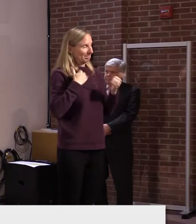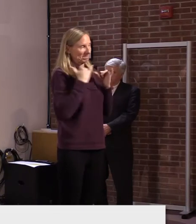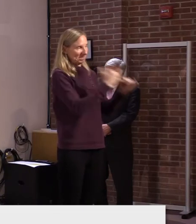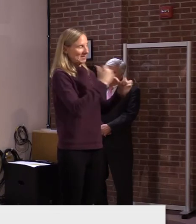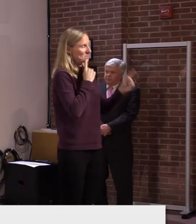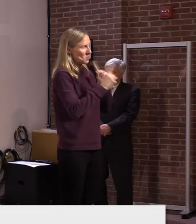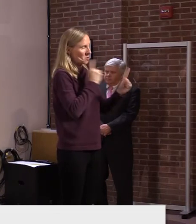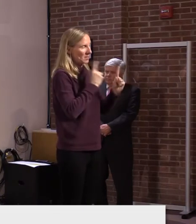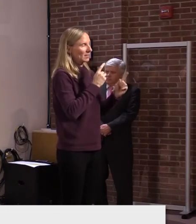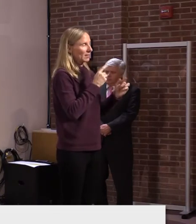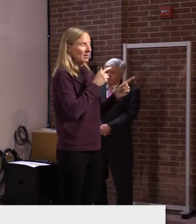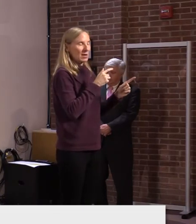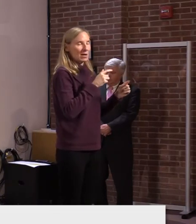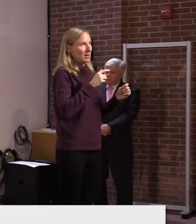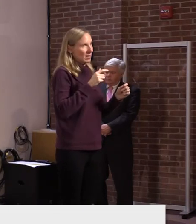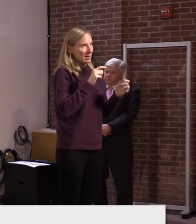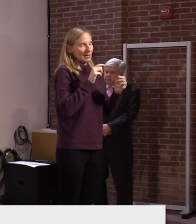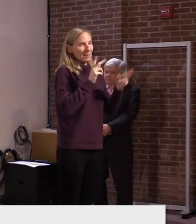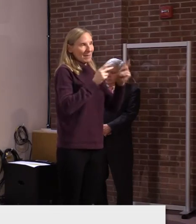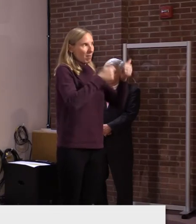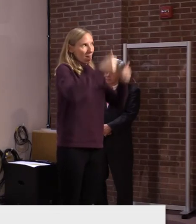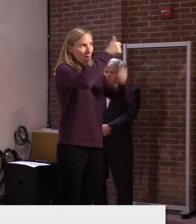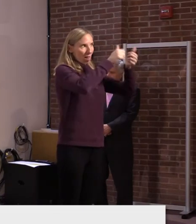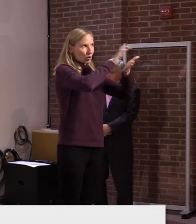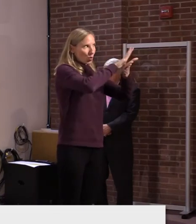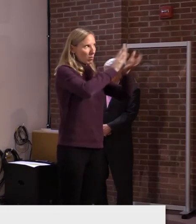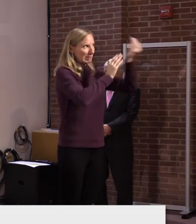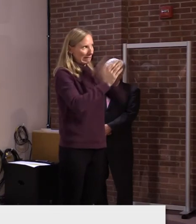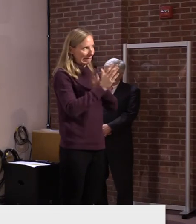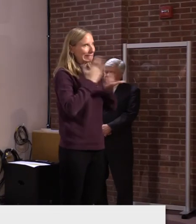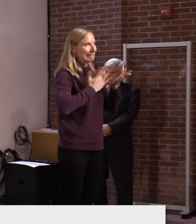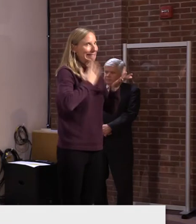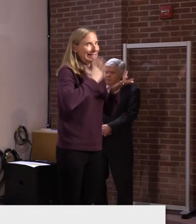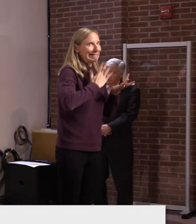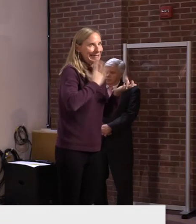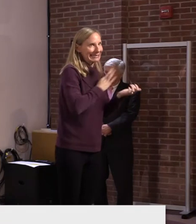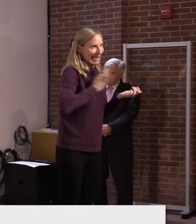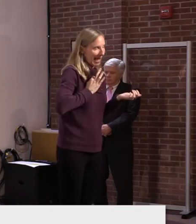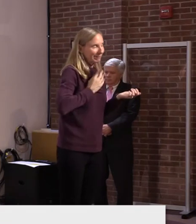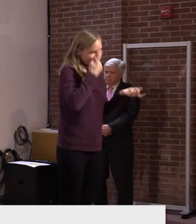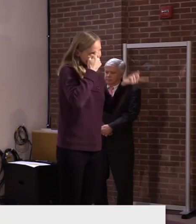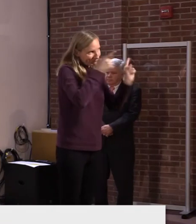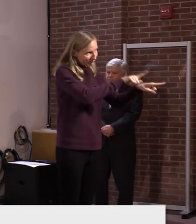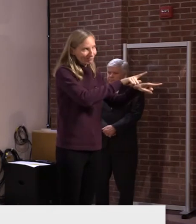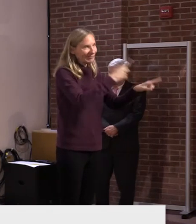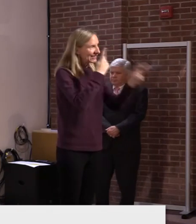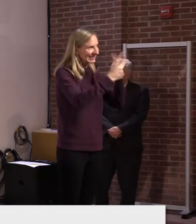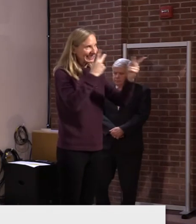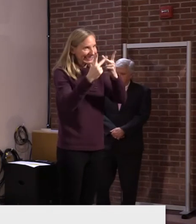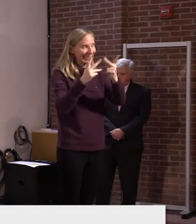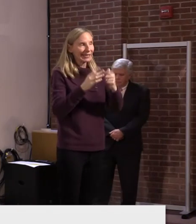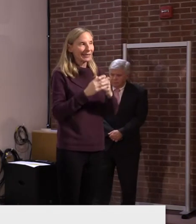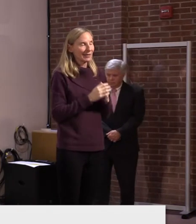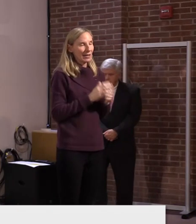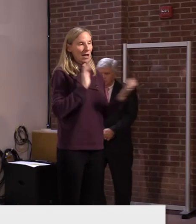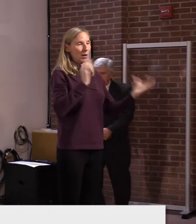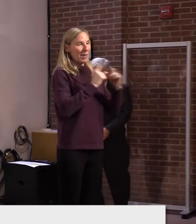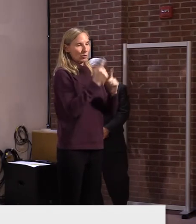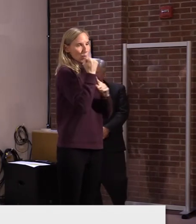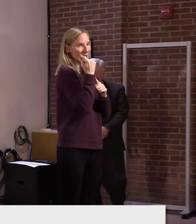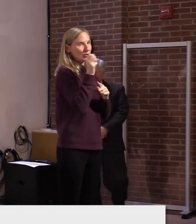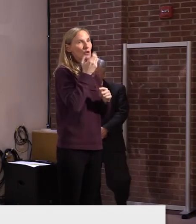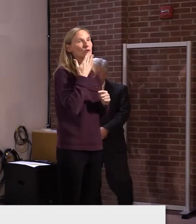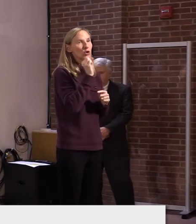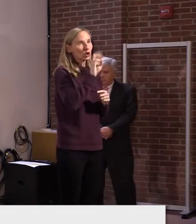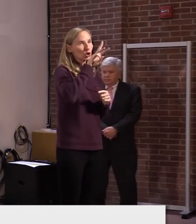they're spread pretty thin. I think, you know, to draw the comparison to last year, I think it's good news that we expect that